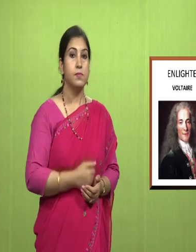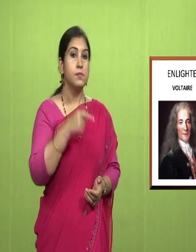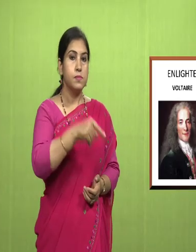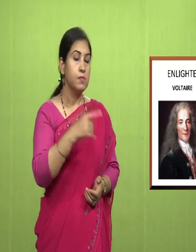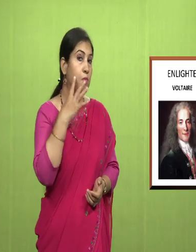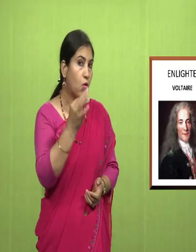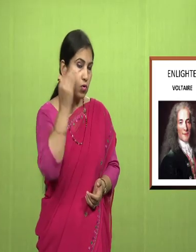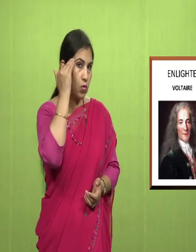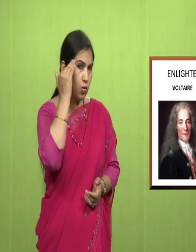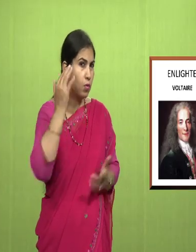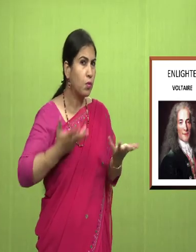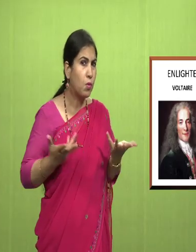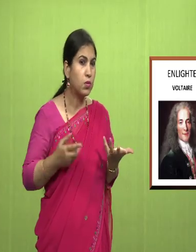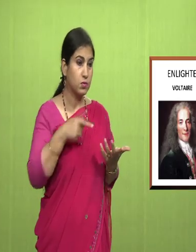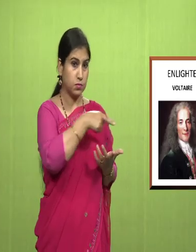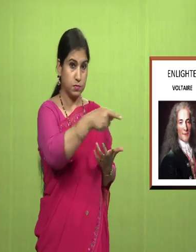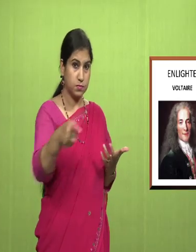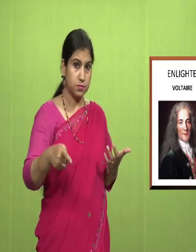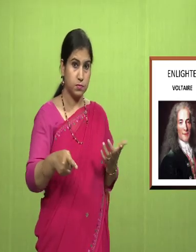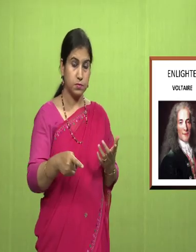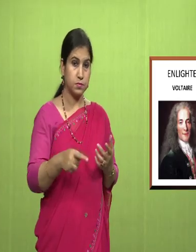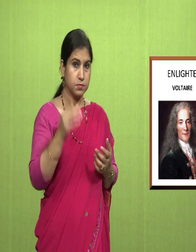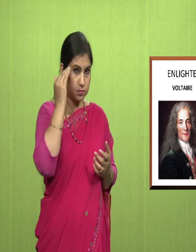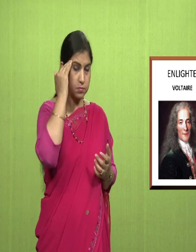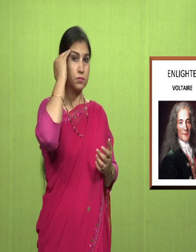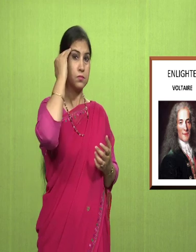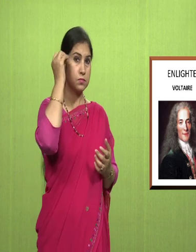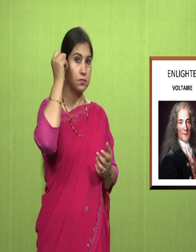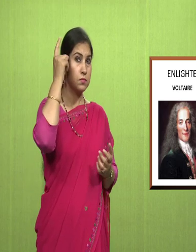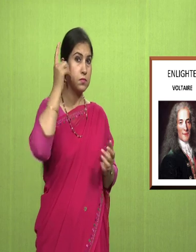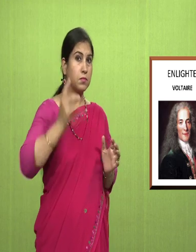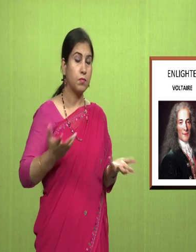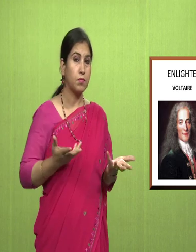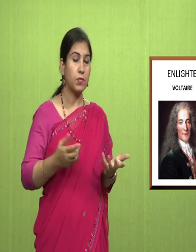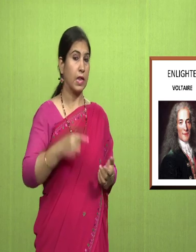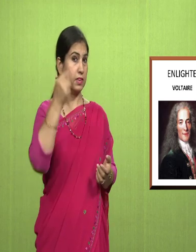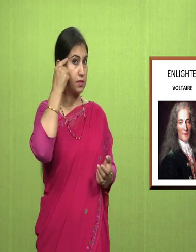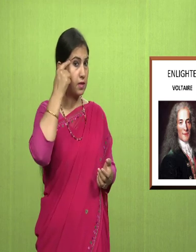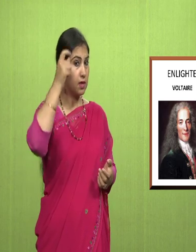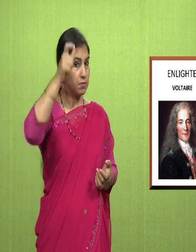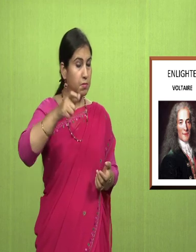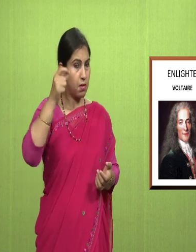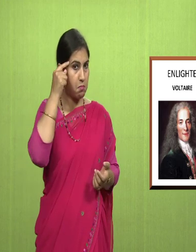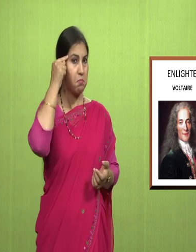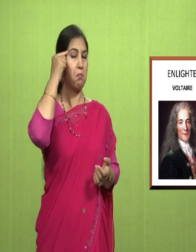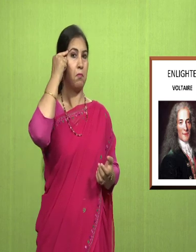It is important to note that the Enlightenment thinkers